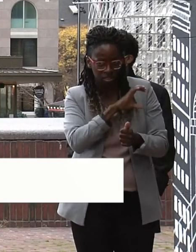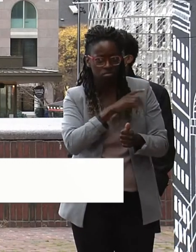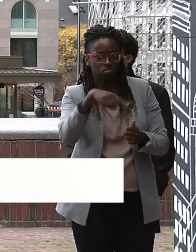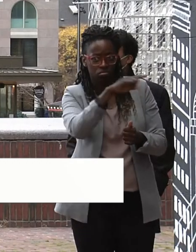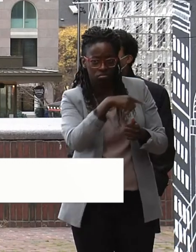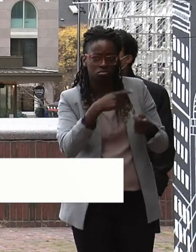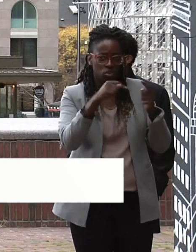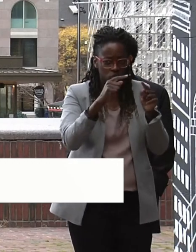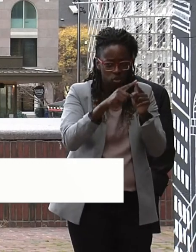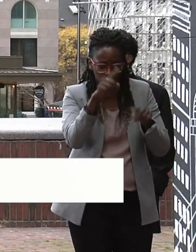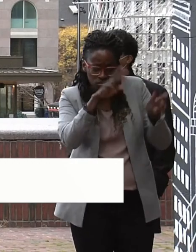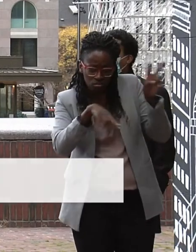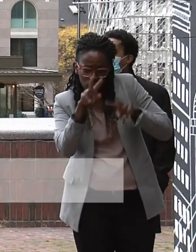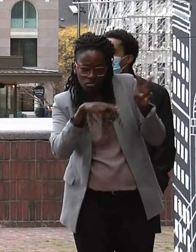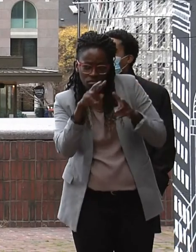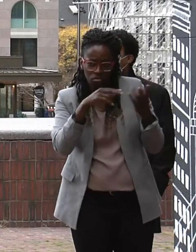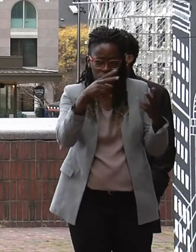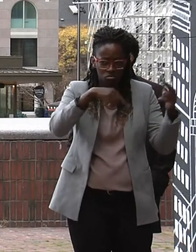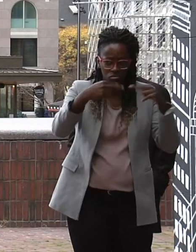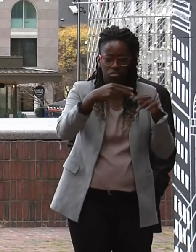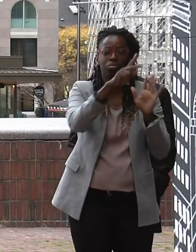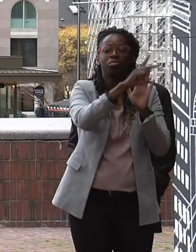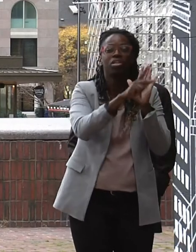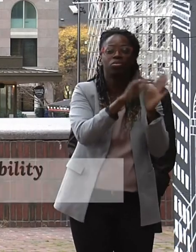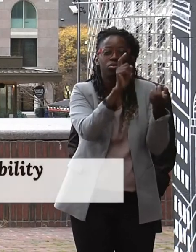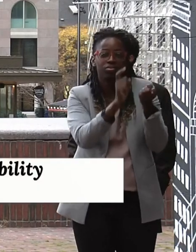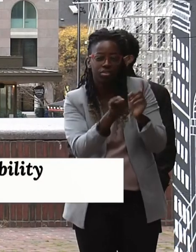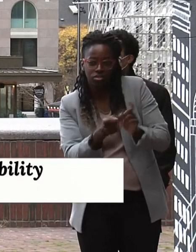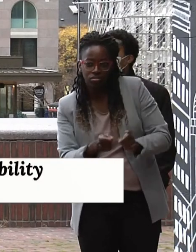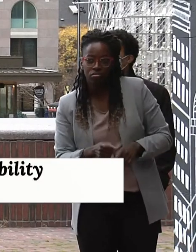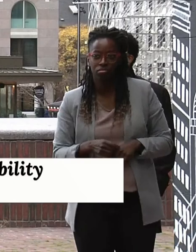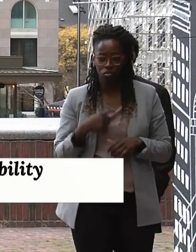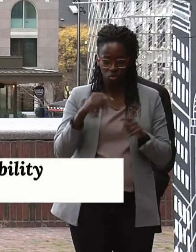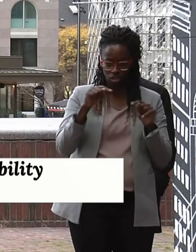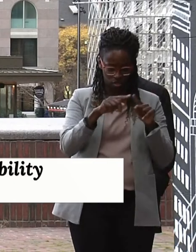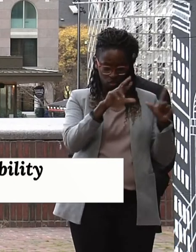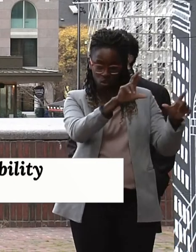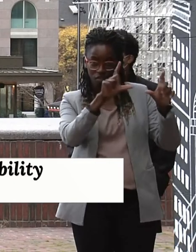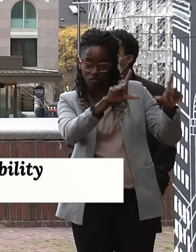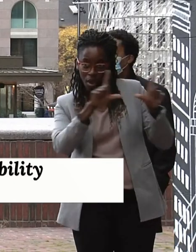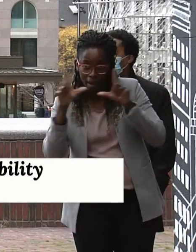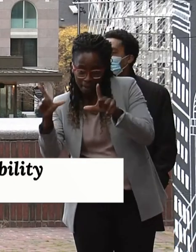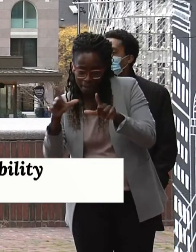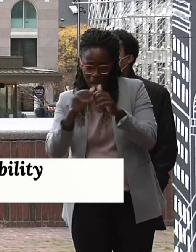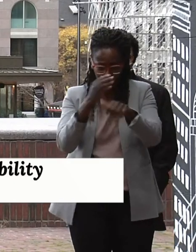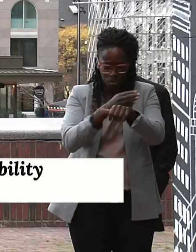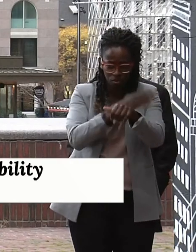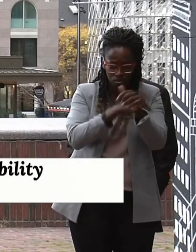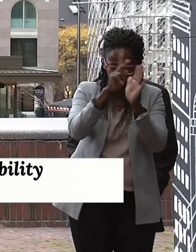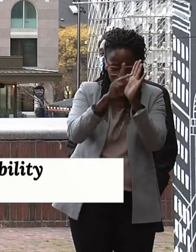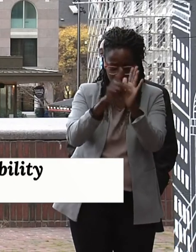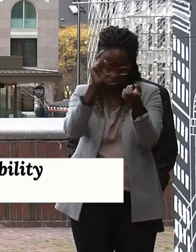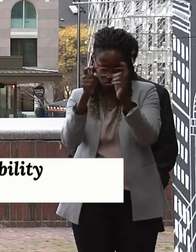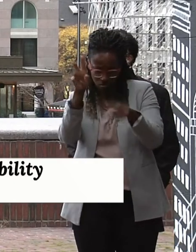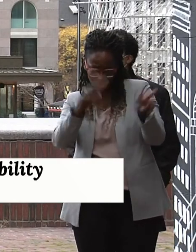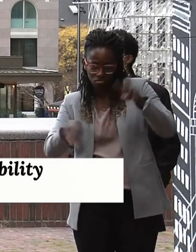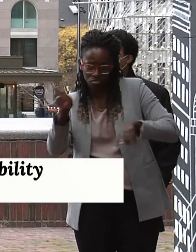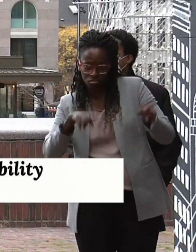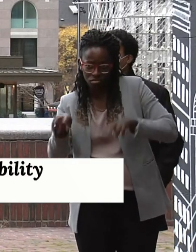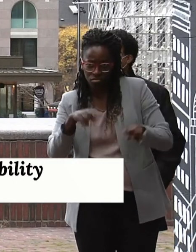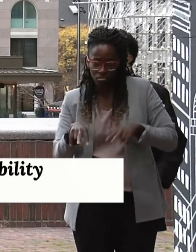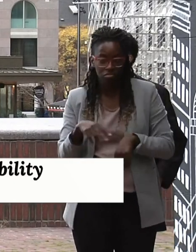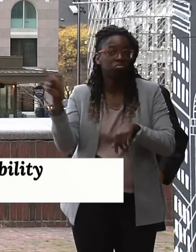as create a diversity and inclusion unit in the Boston Police Department. This conversation is moving forward. We